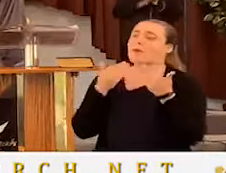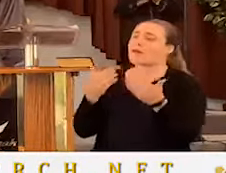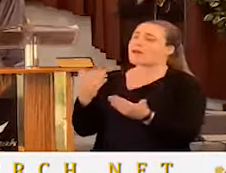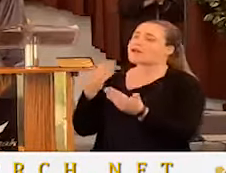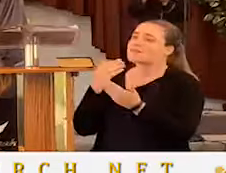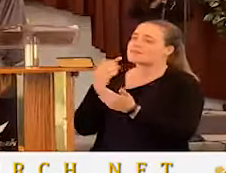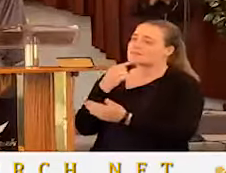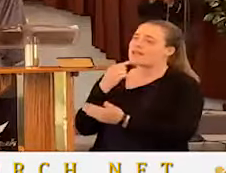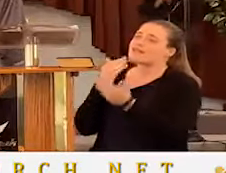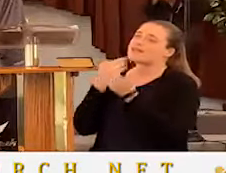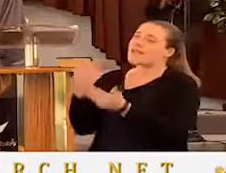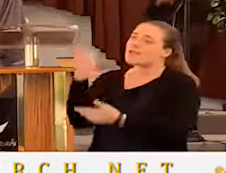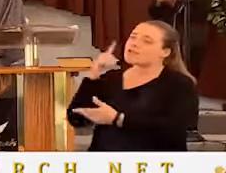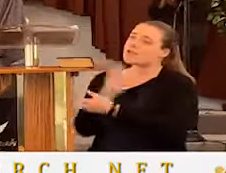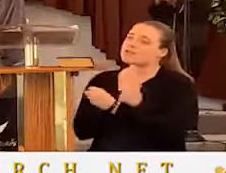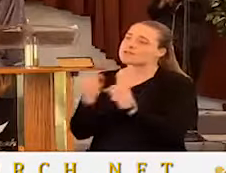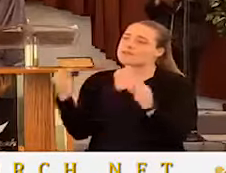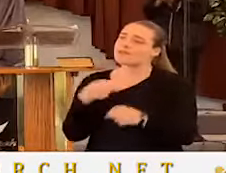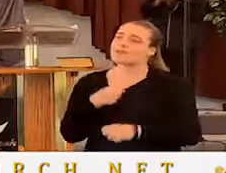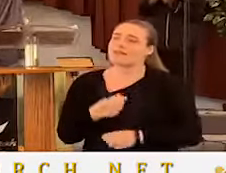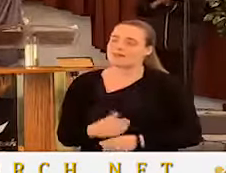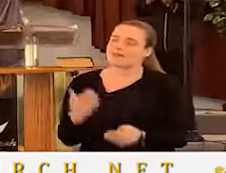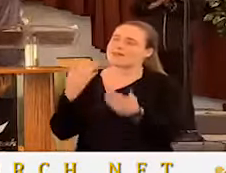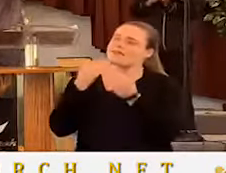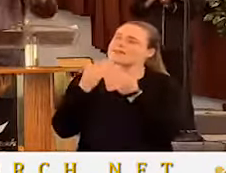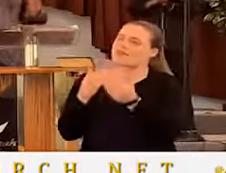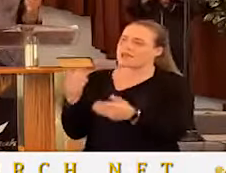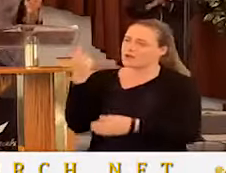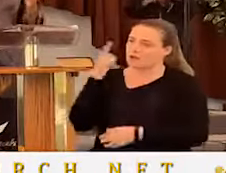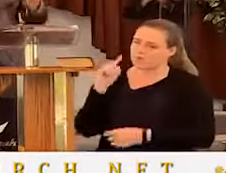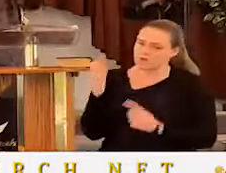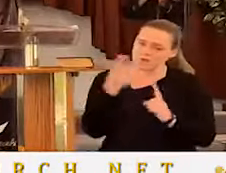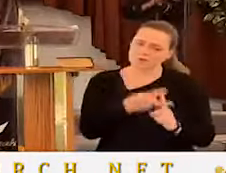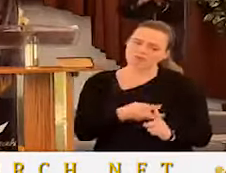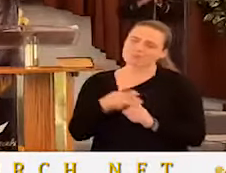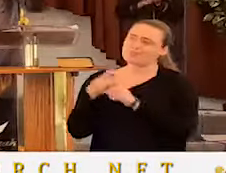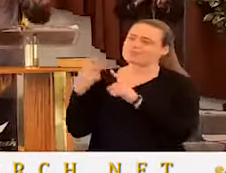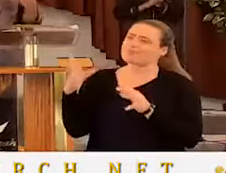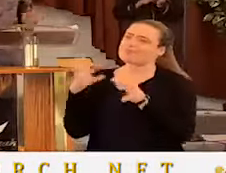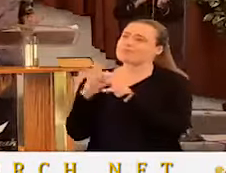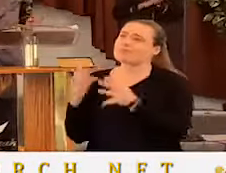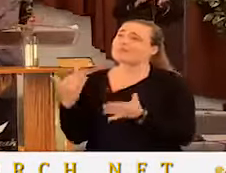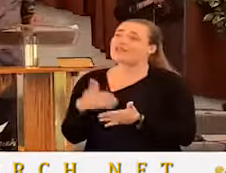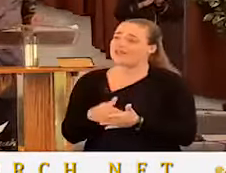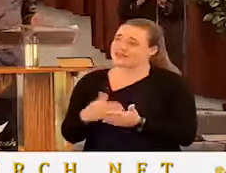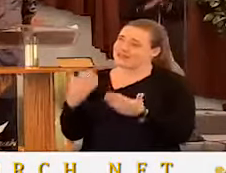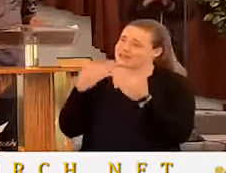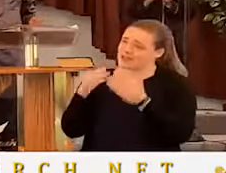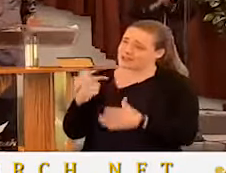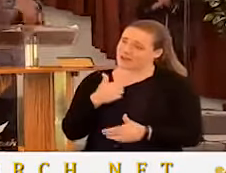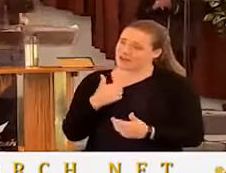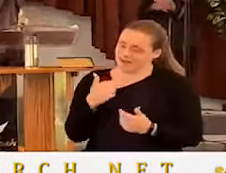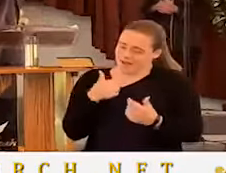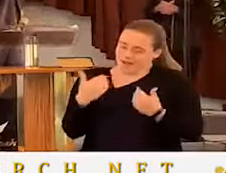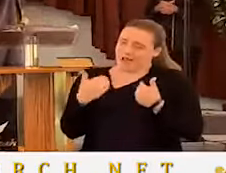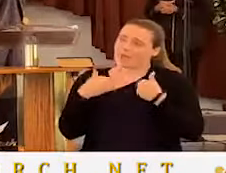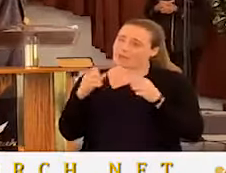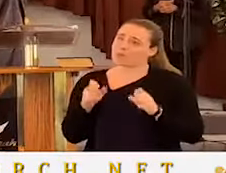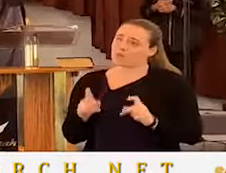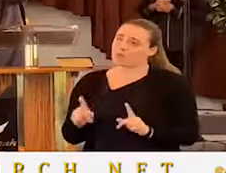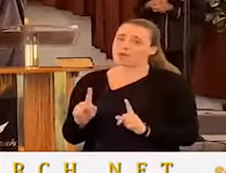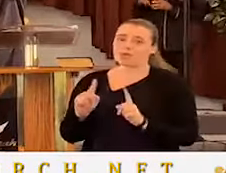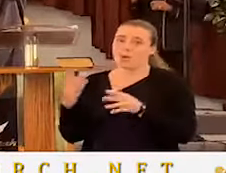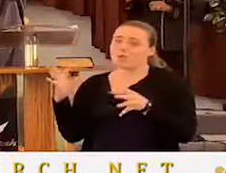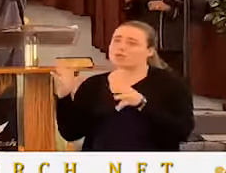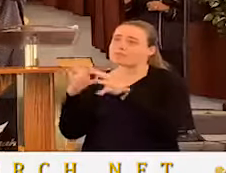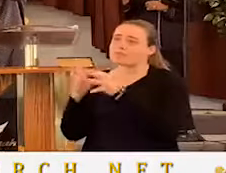Thank you for saving me. Thank you for saving me. Thank you for reclaiming me. Thank you that I have opportunity to come to God. If you're that